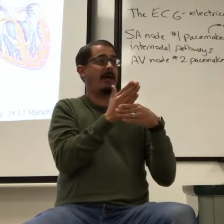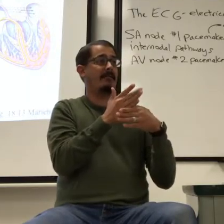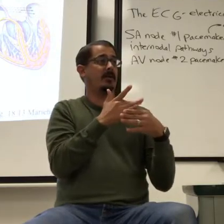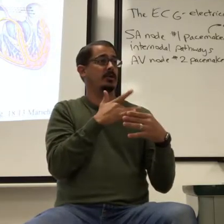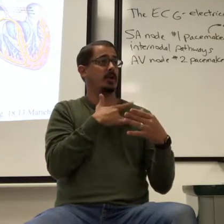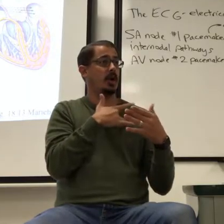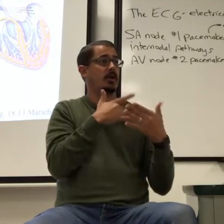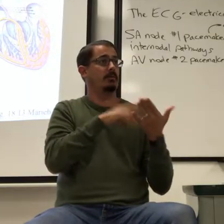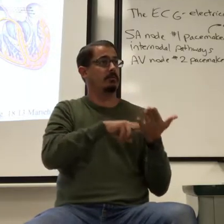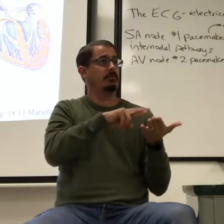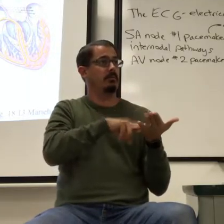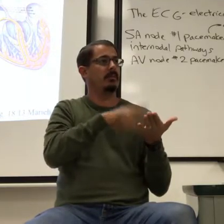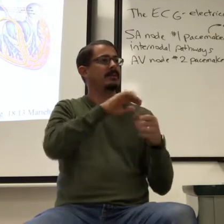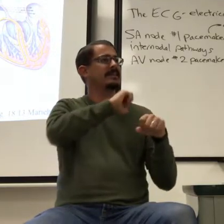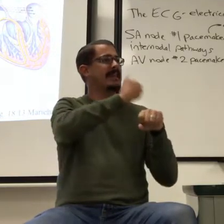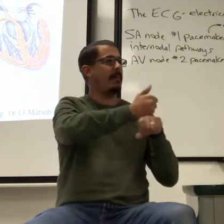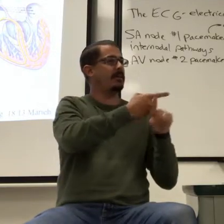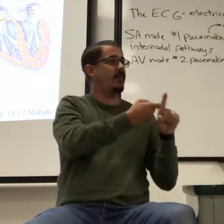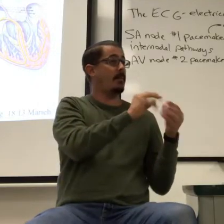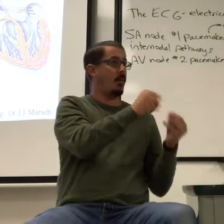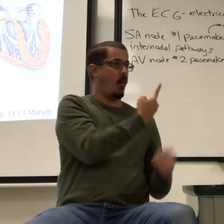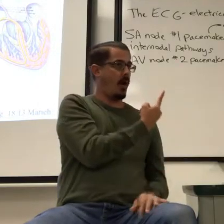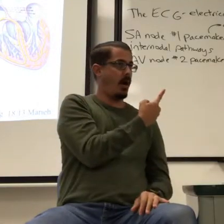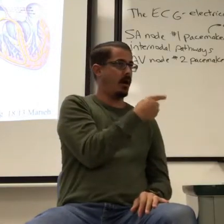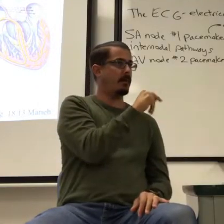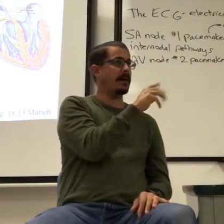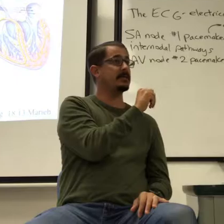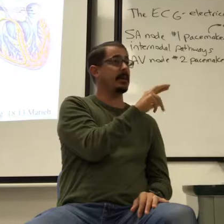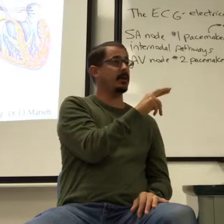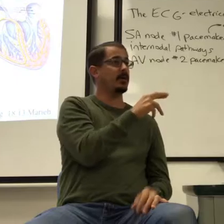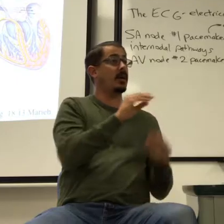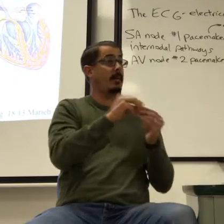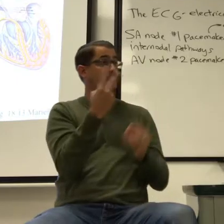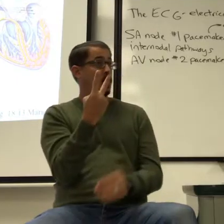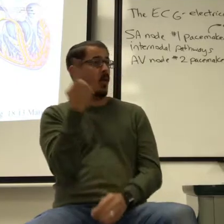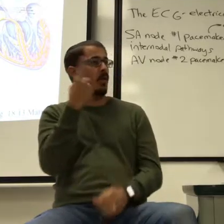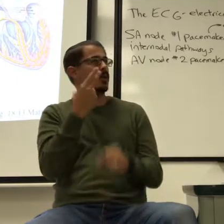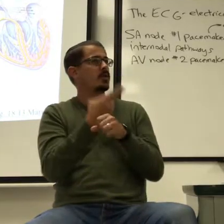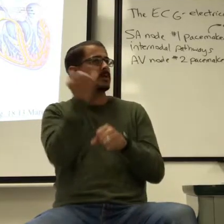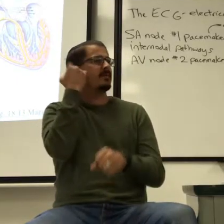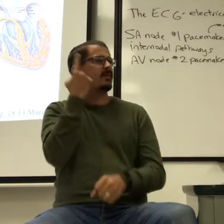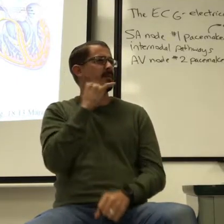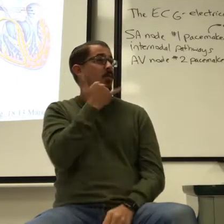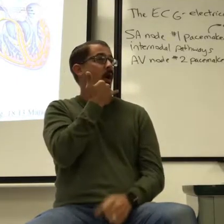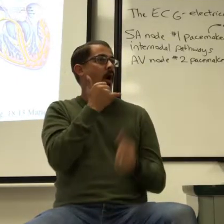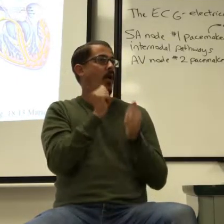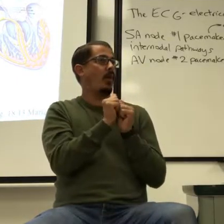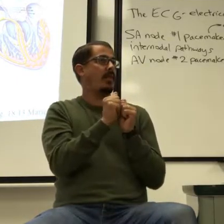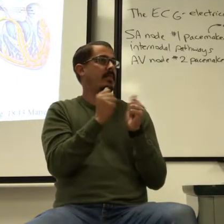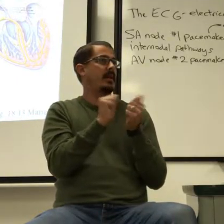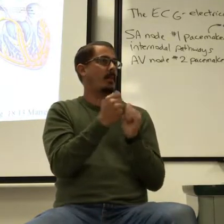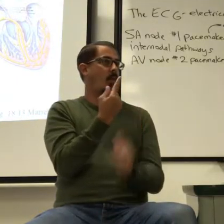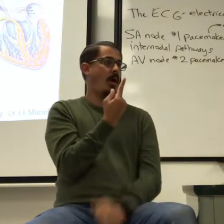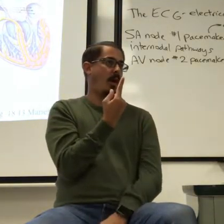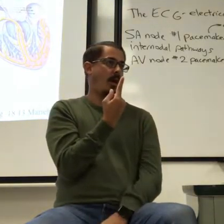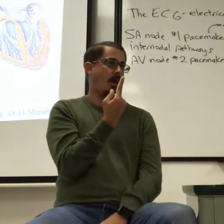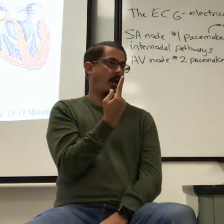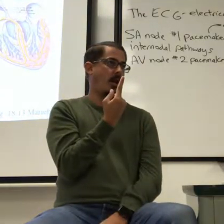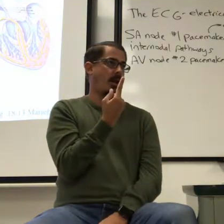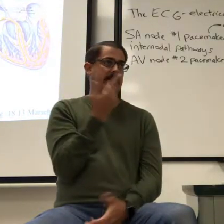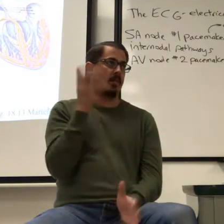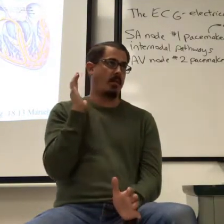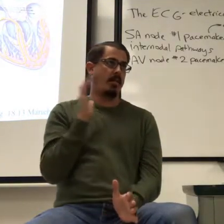it's established by your number one pacemaker. You only use your number two pacemaker if something's wrong with your number one pacemaker.